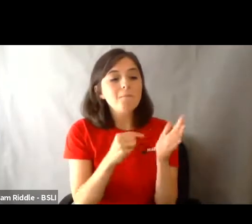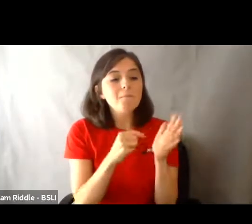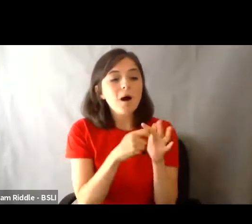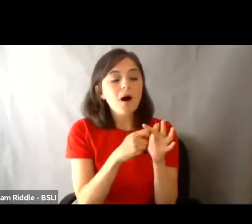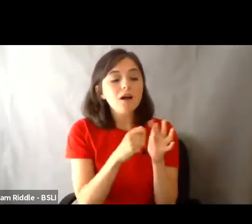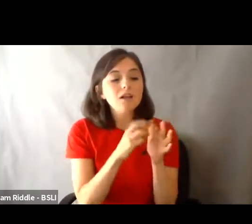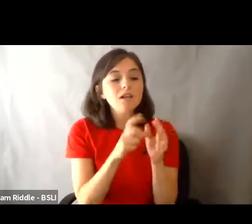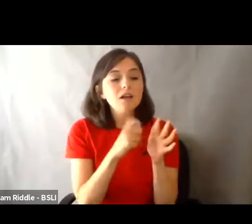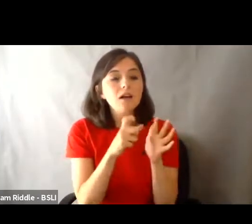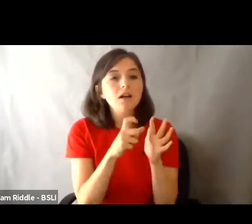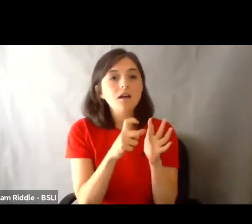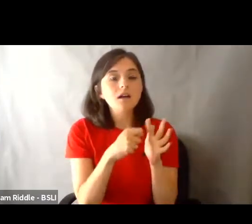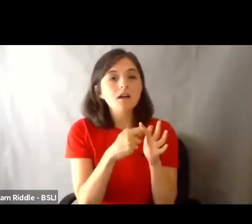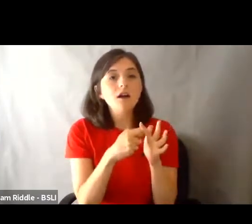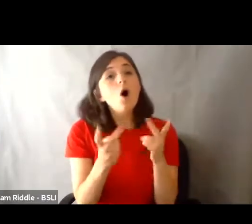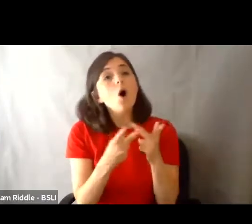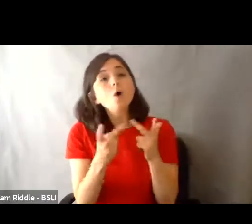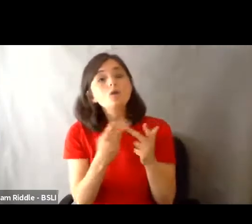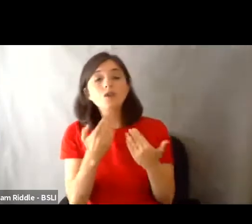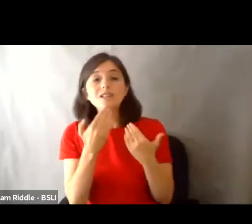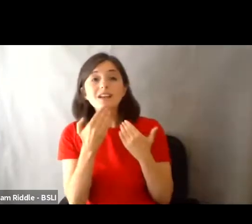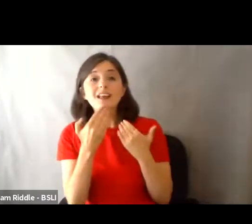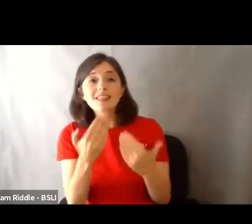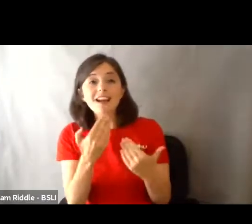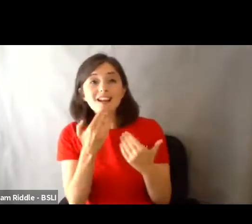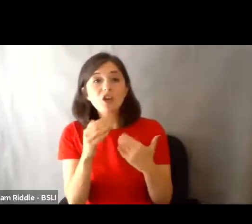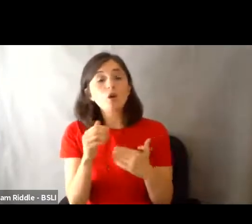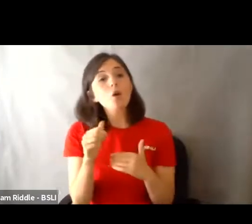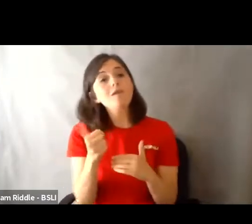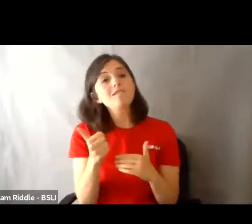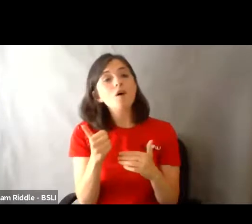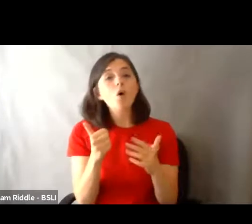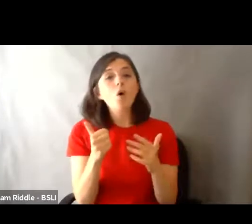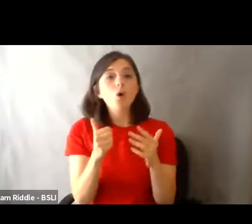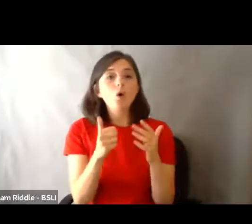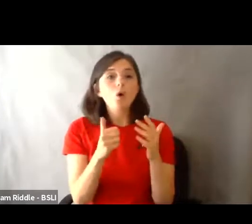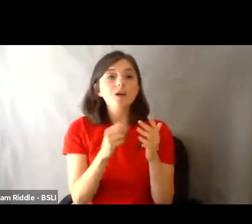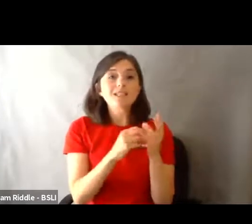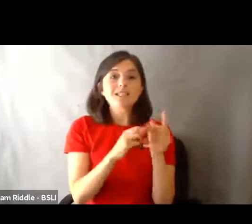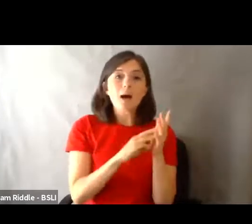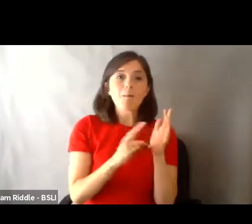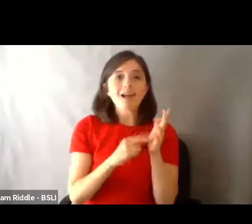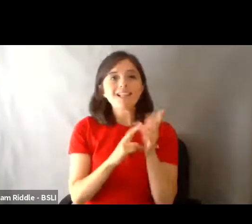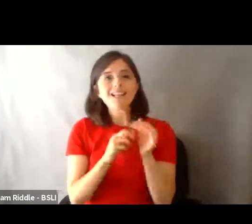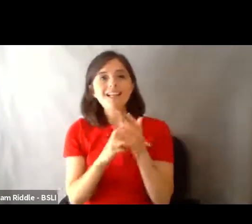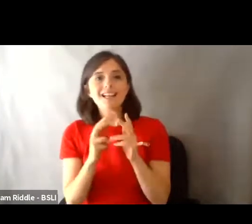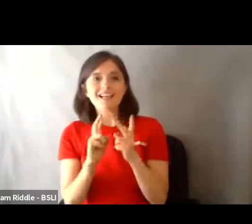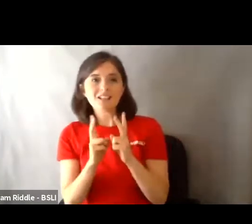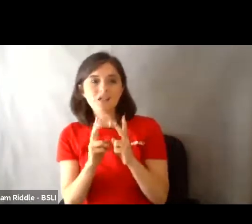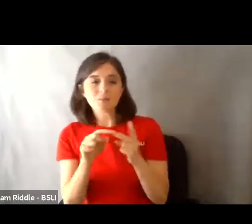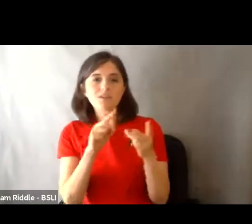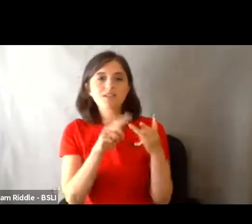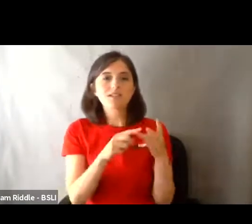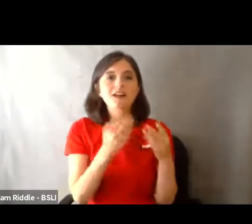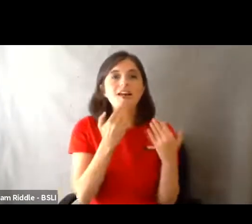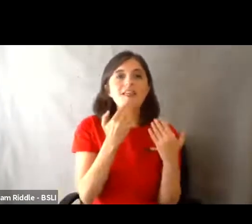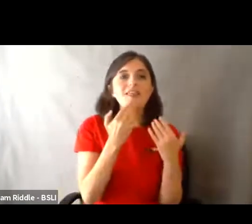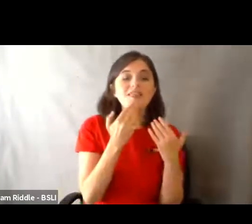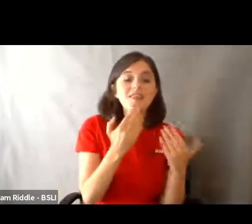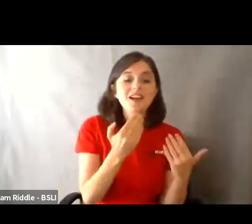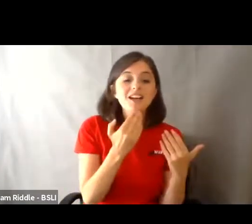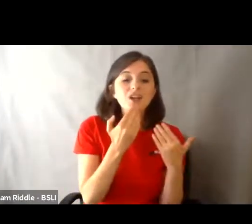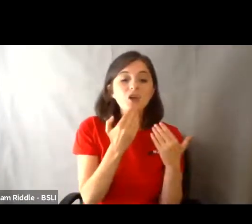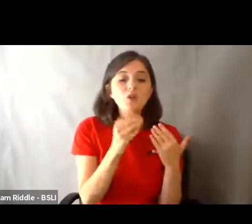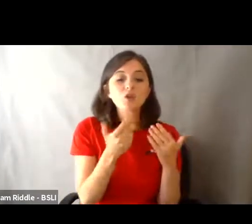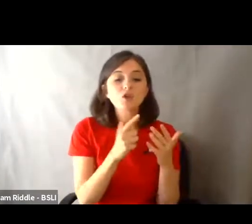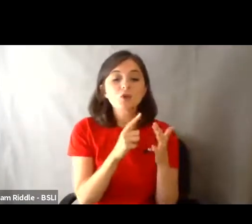to Ellen Clifford for being my sidekick in co-chairing, and also thanks to Nathan for the backroom technical